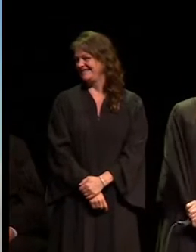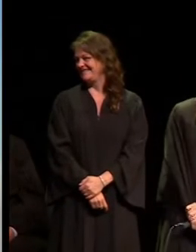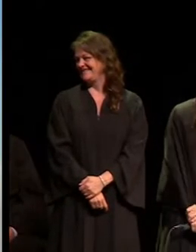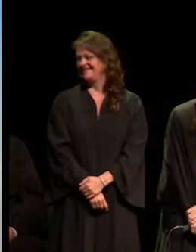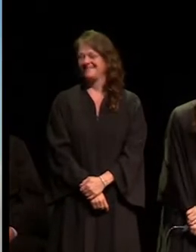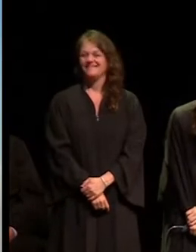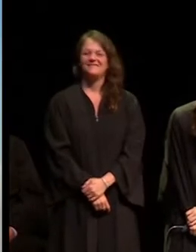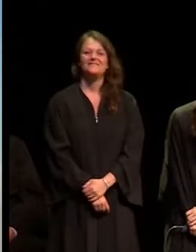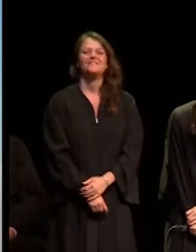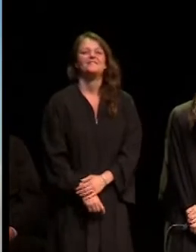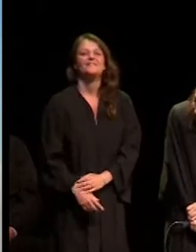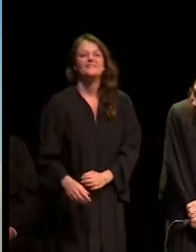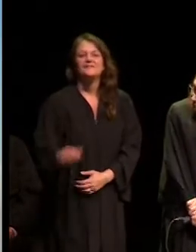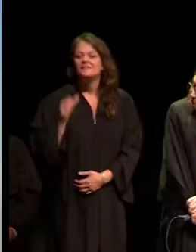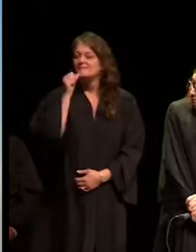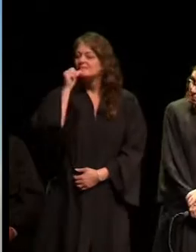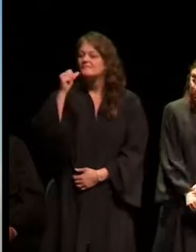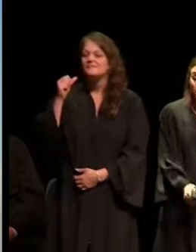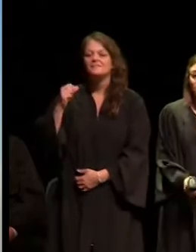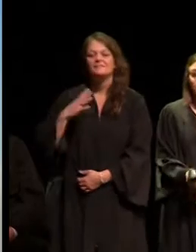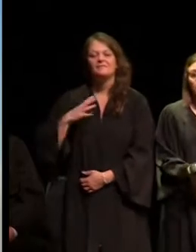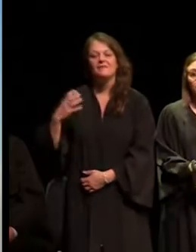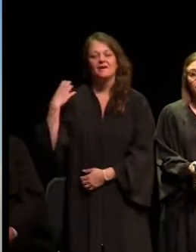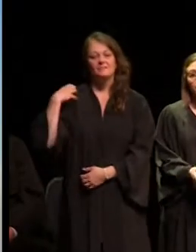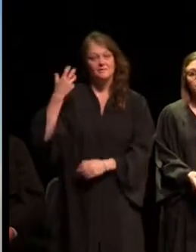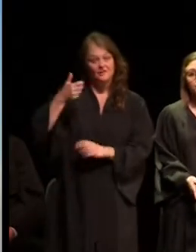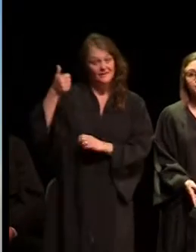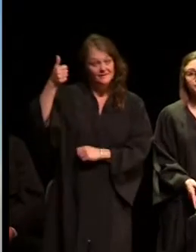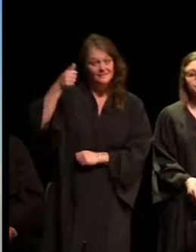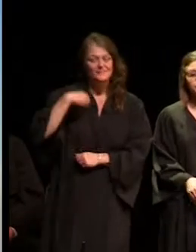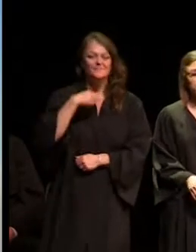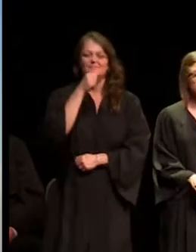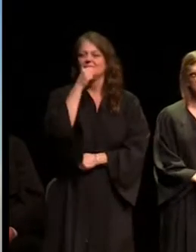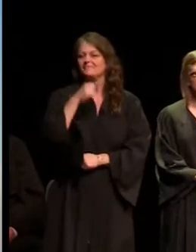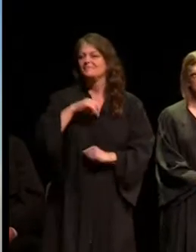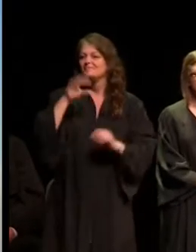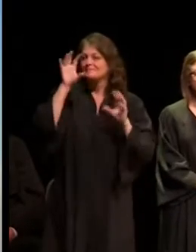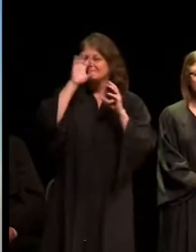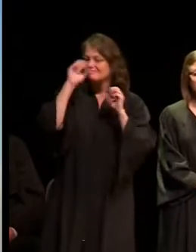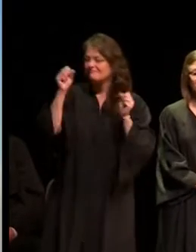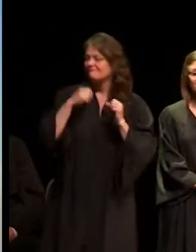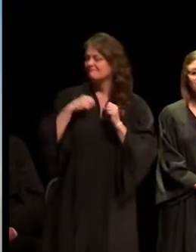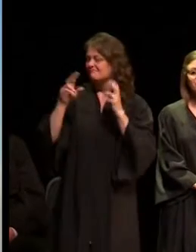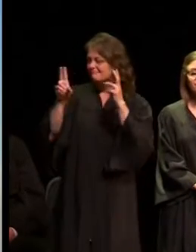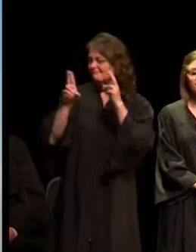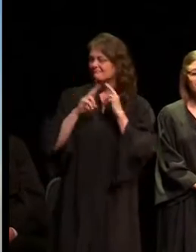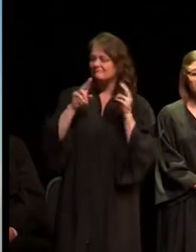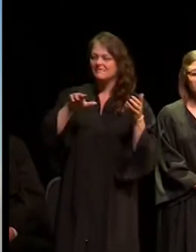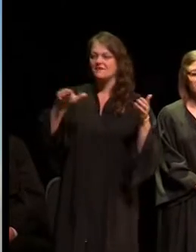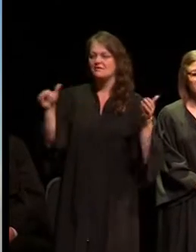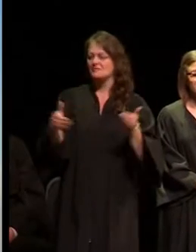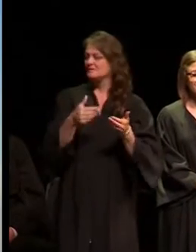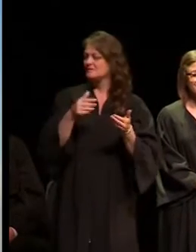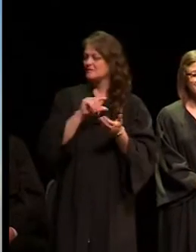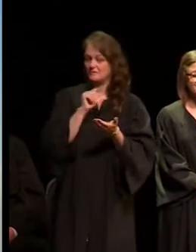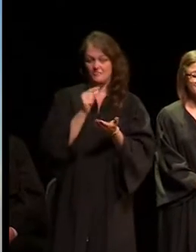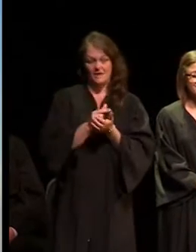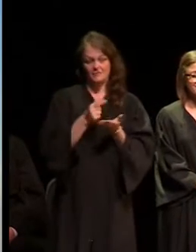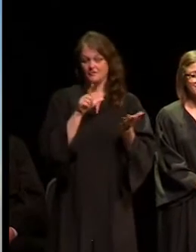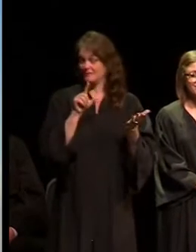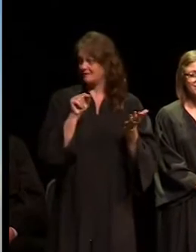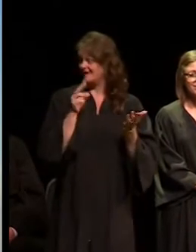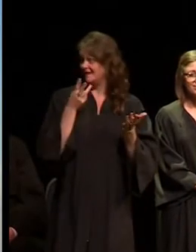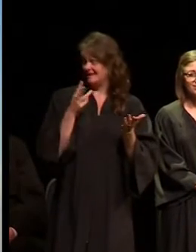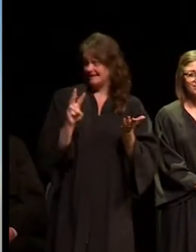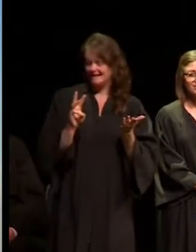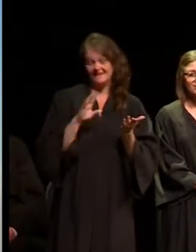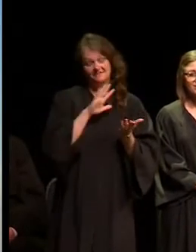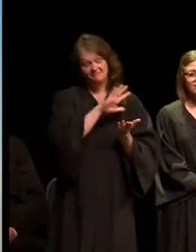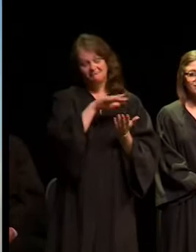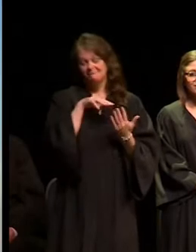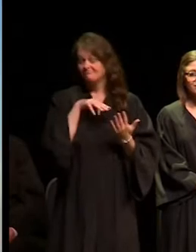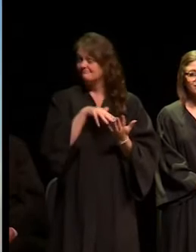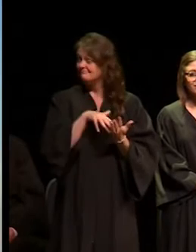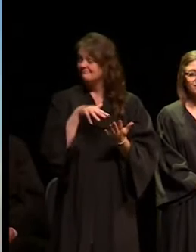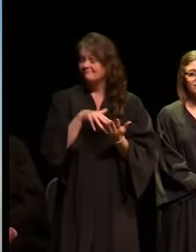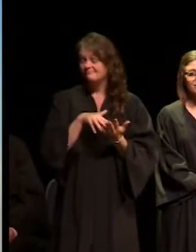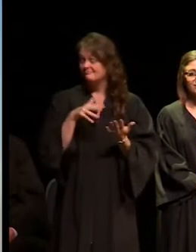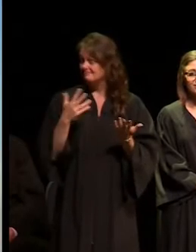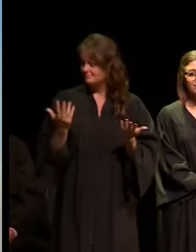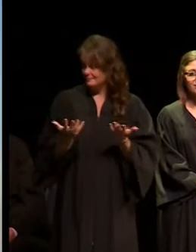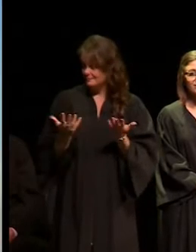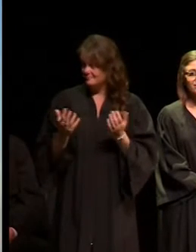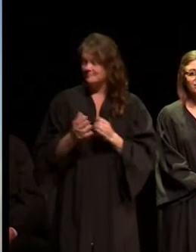Madam Chancellor, Madam President, I have the honor of presenting to you the graduates of 2016 for their credentials from